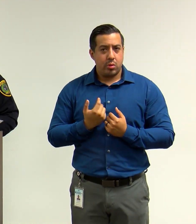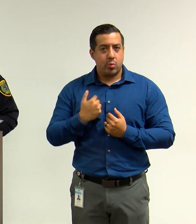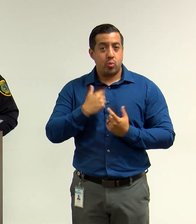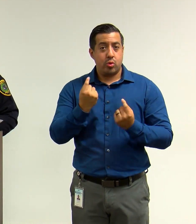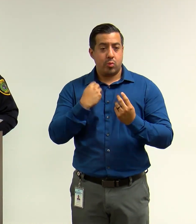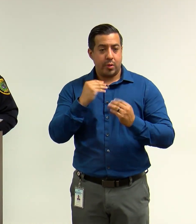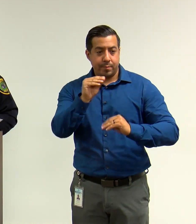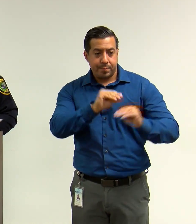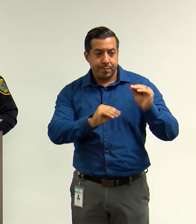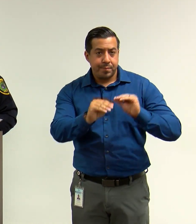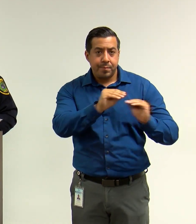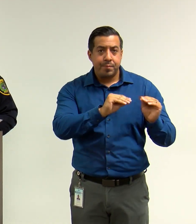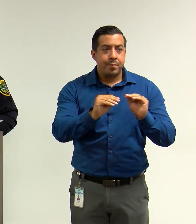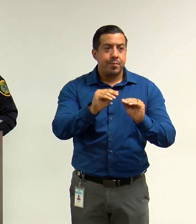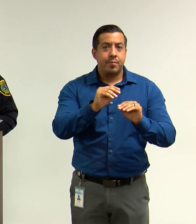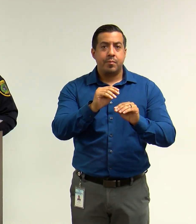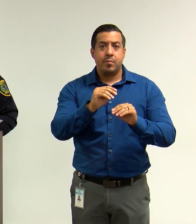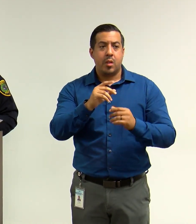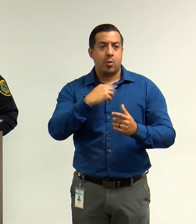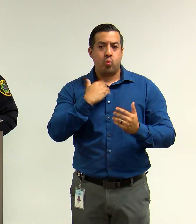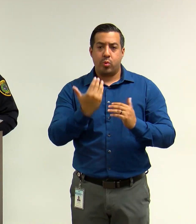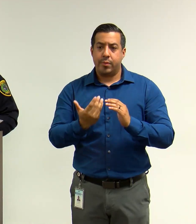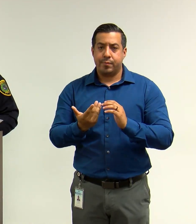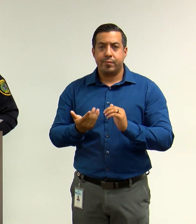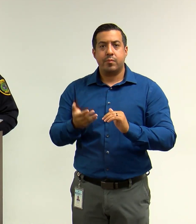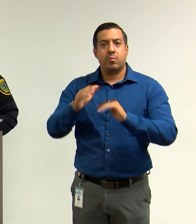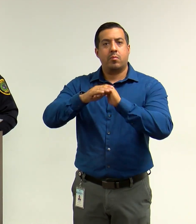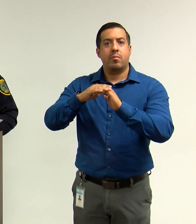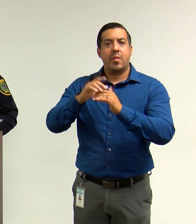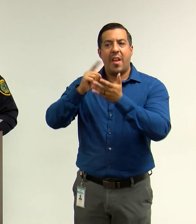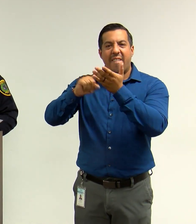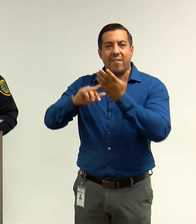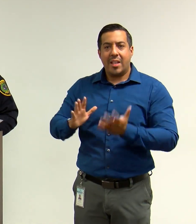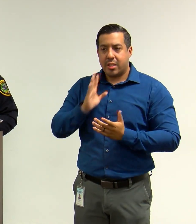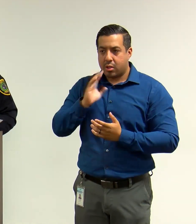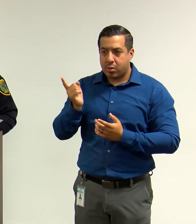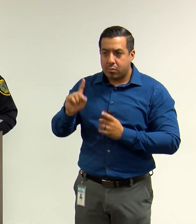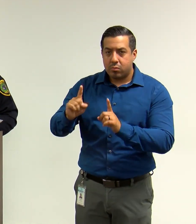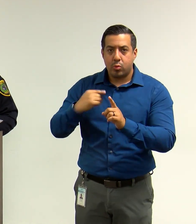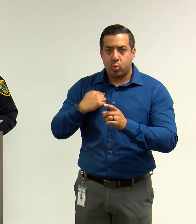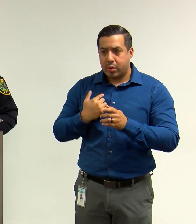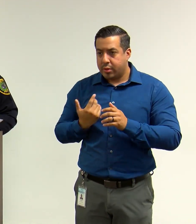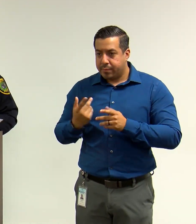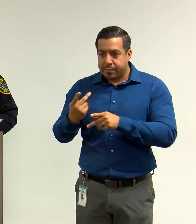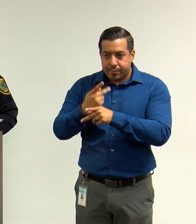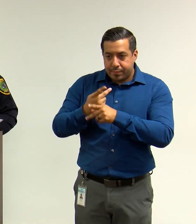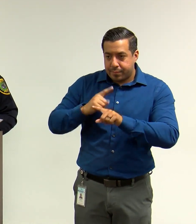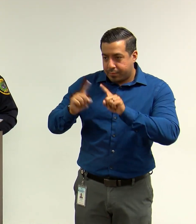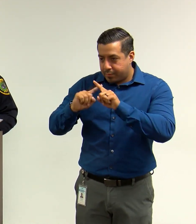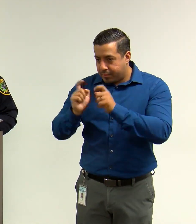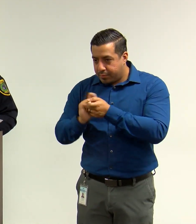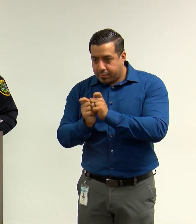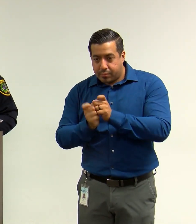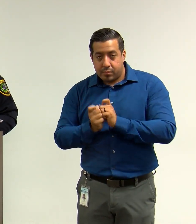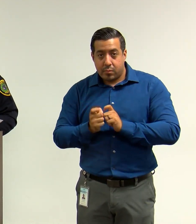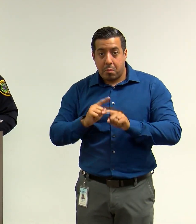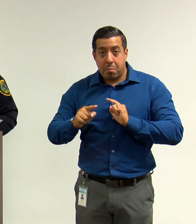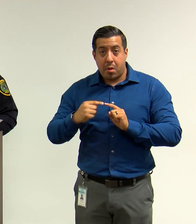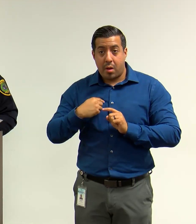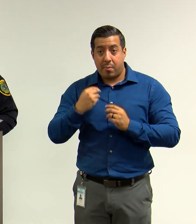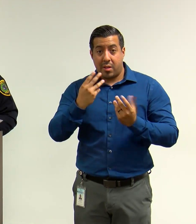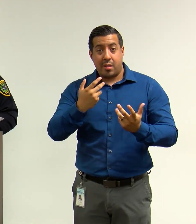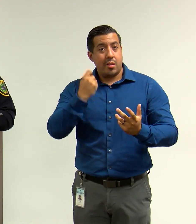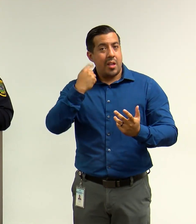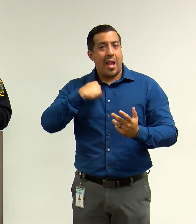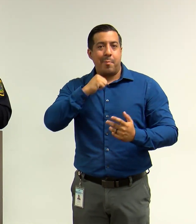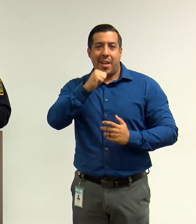around. We increased our homicide investigators. We did a lot of different things, but I said that I wouldn't be